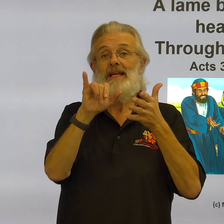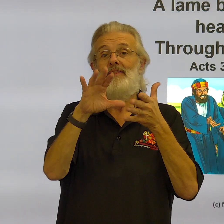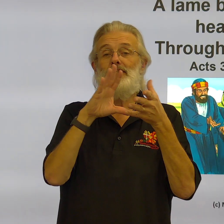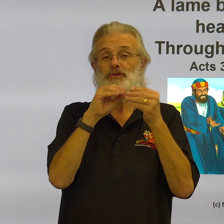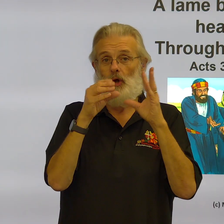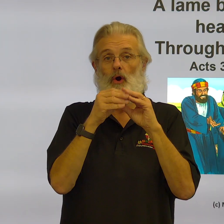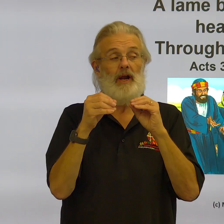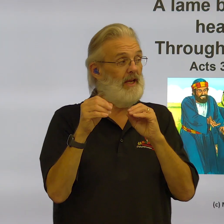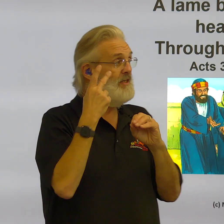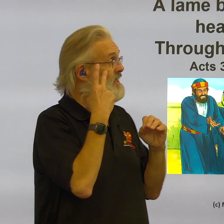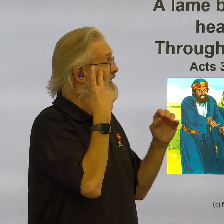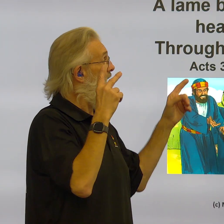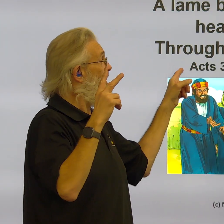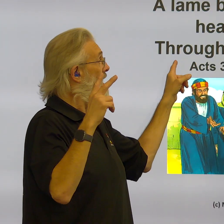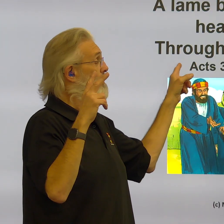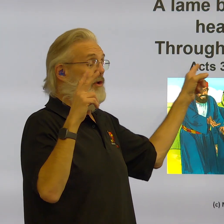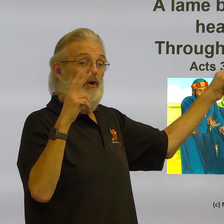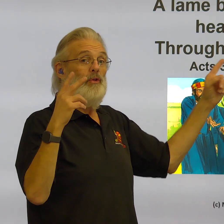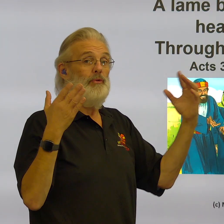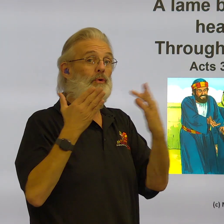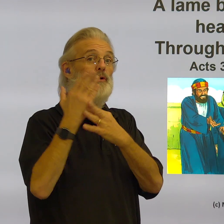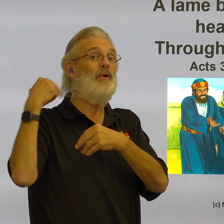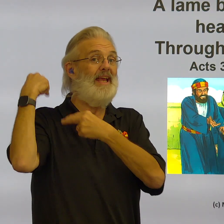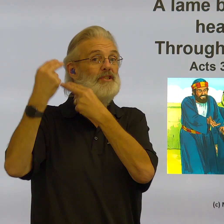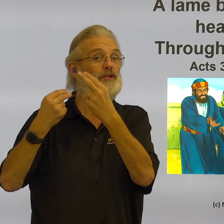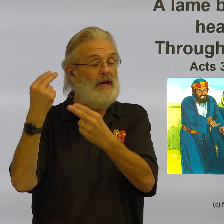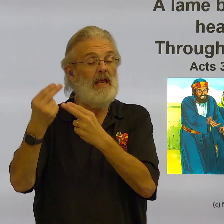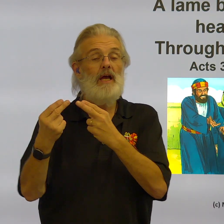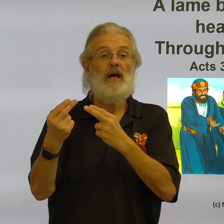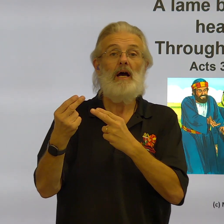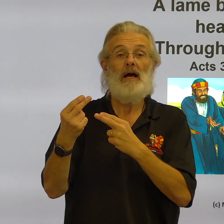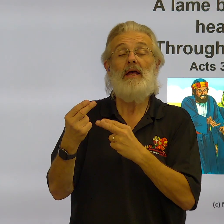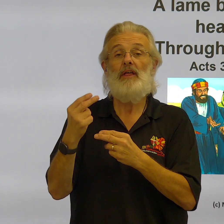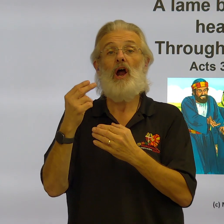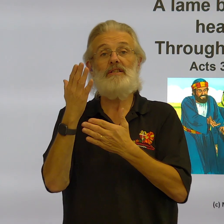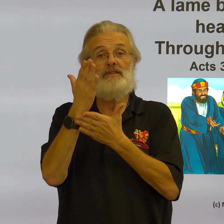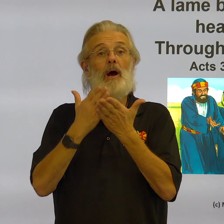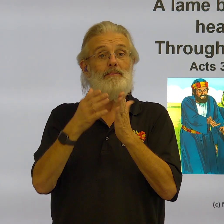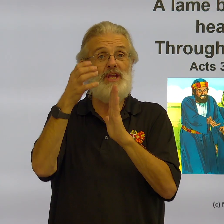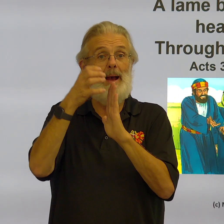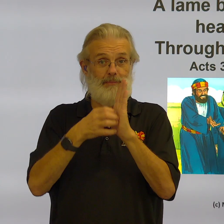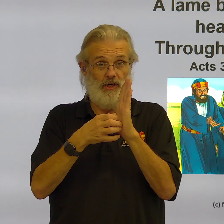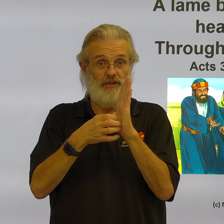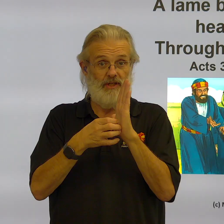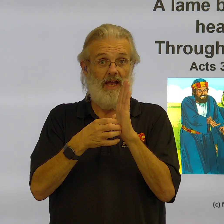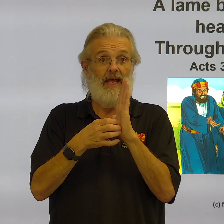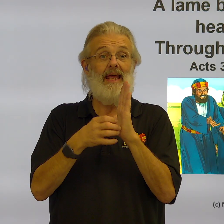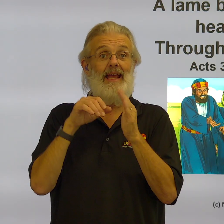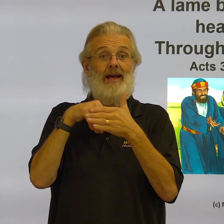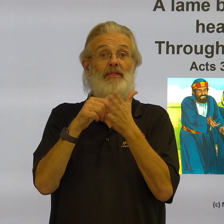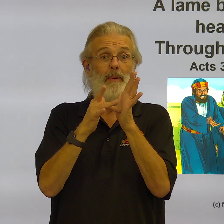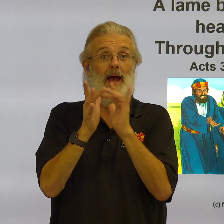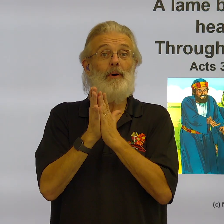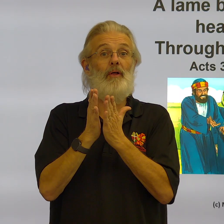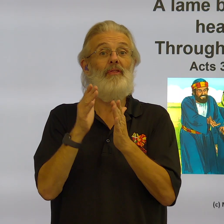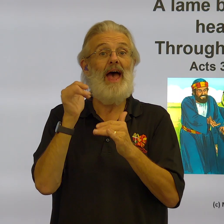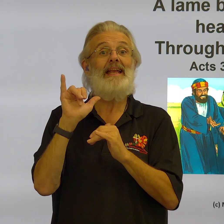this story, you see that through history, there are some chapters in the Bible that